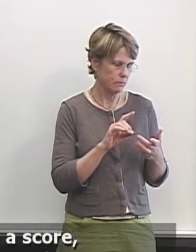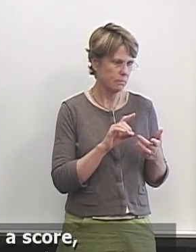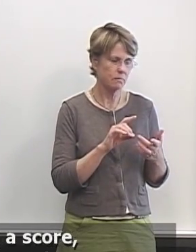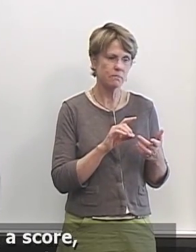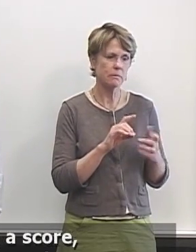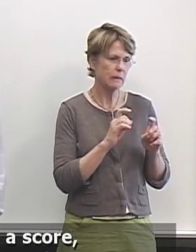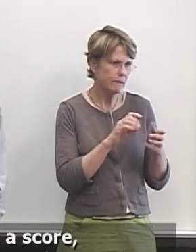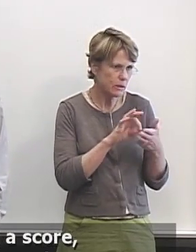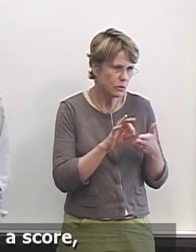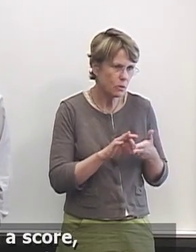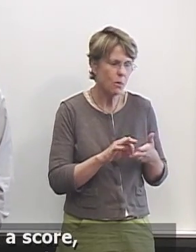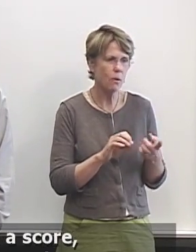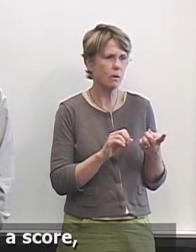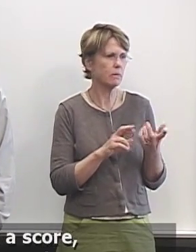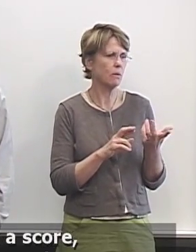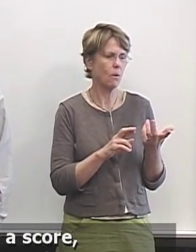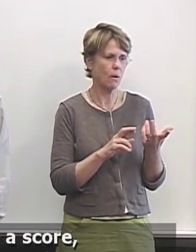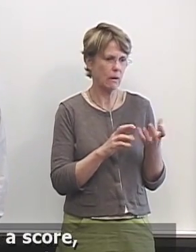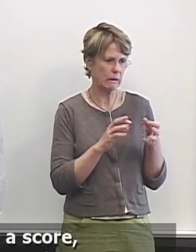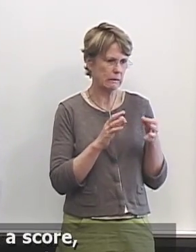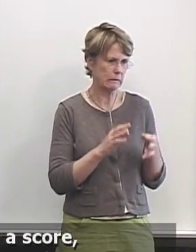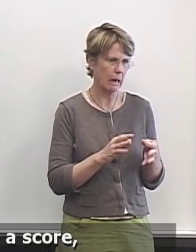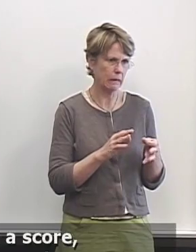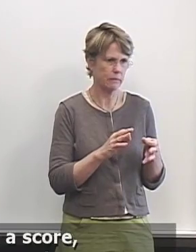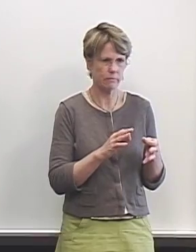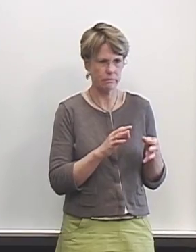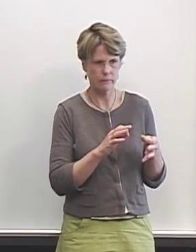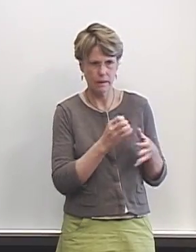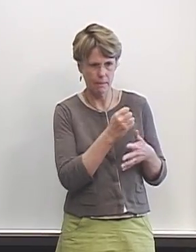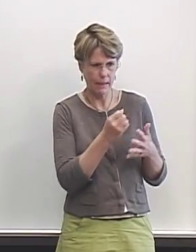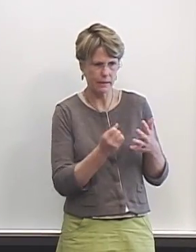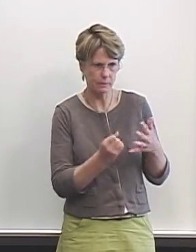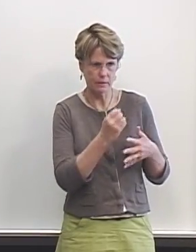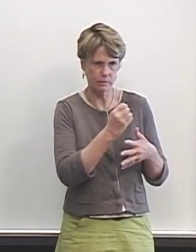giving a score, or deciding on a placement.